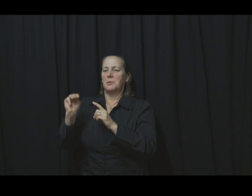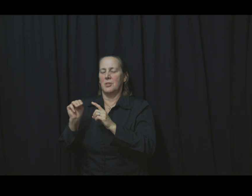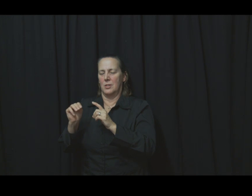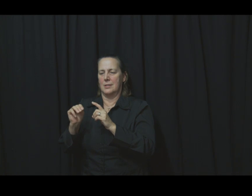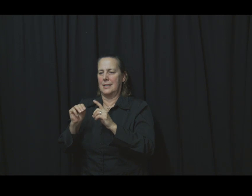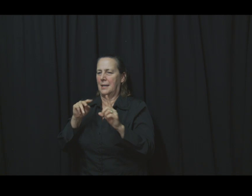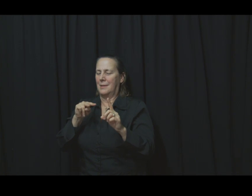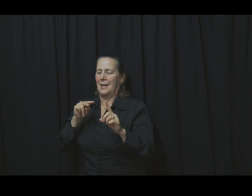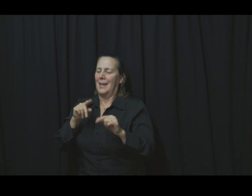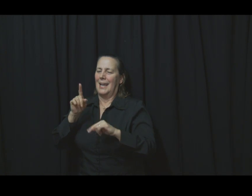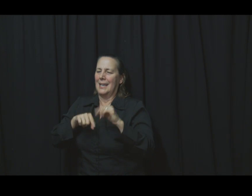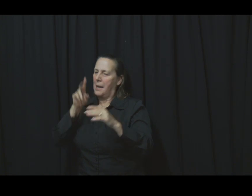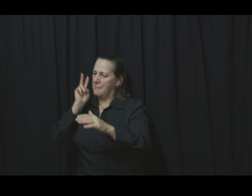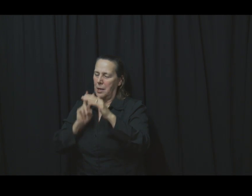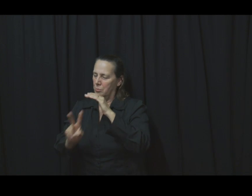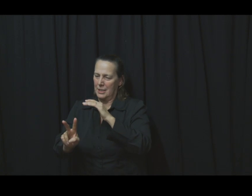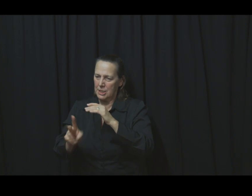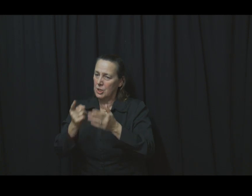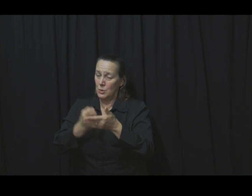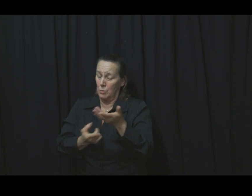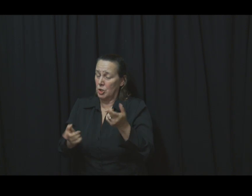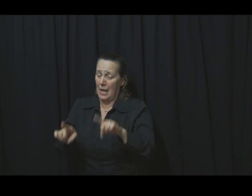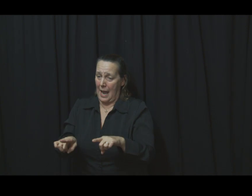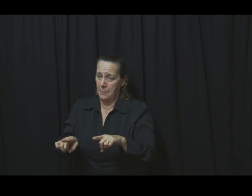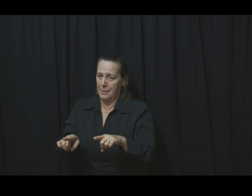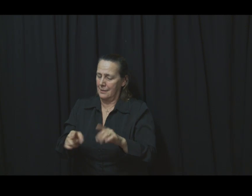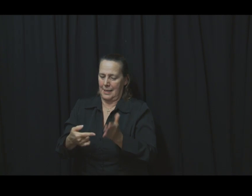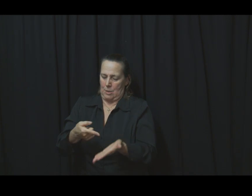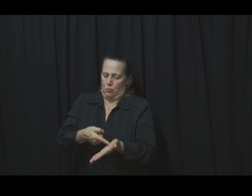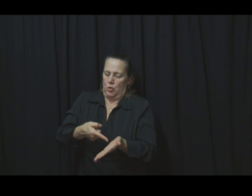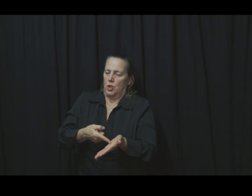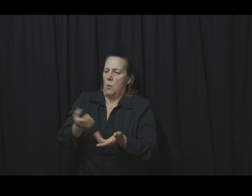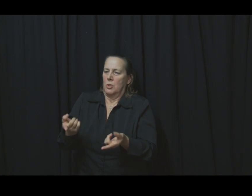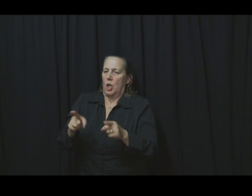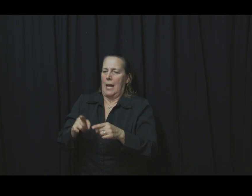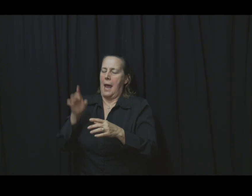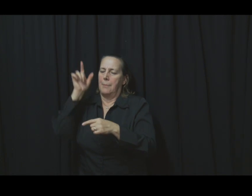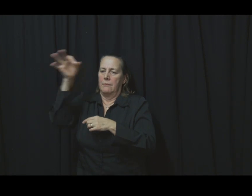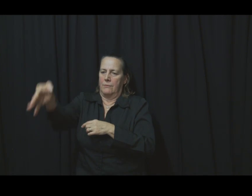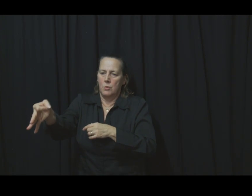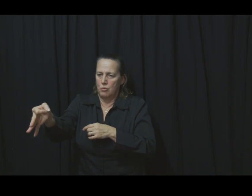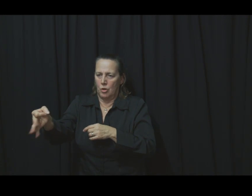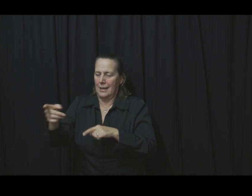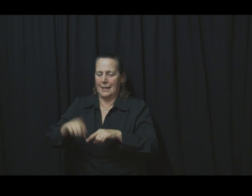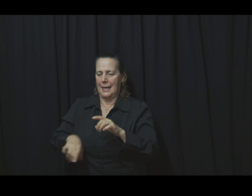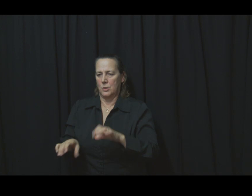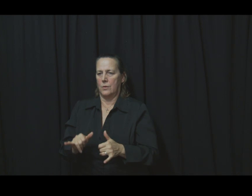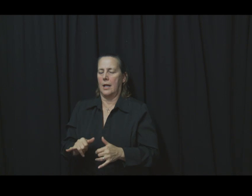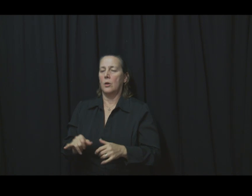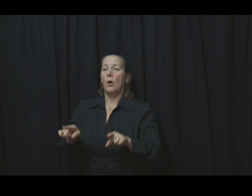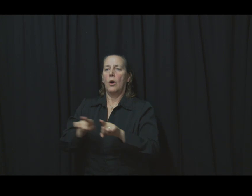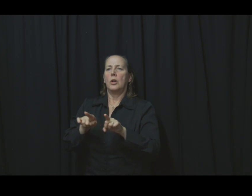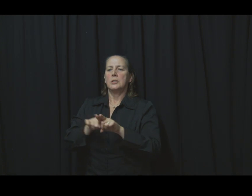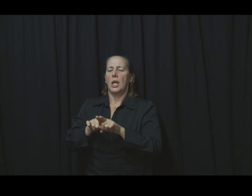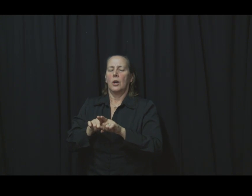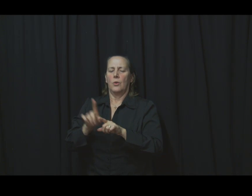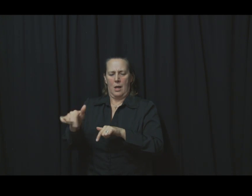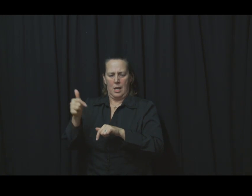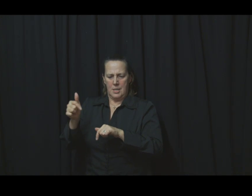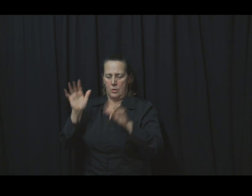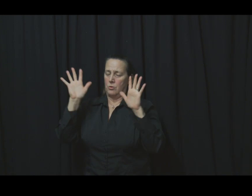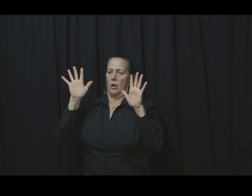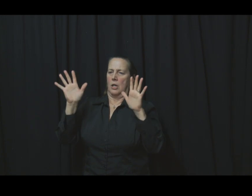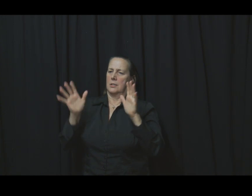cannot make predictions and show results. Here's an extraordinary one that I find remarkable.